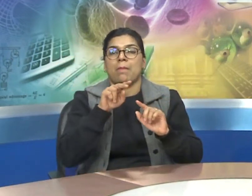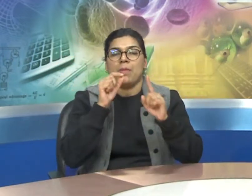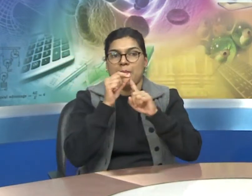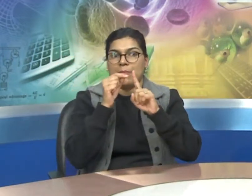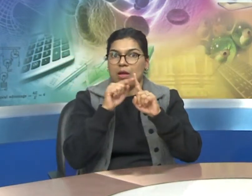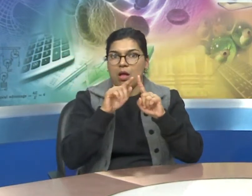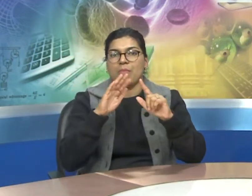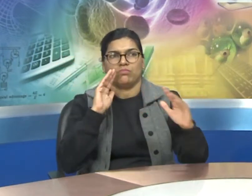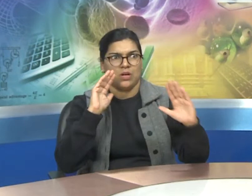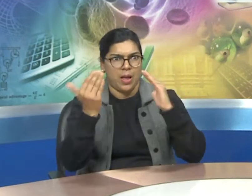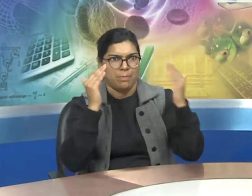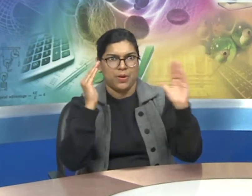comparison.